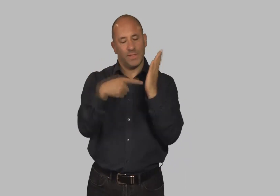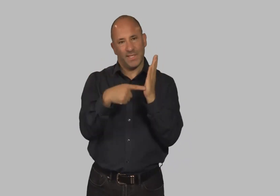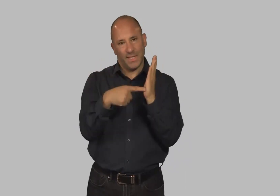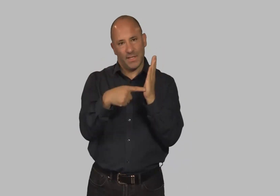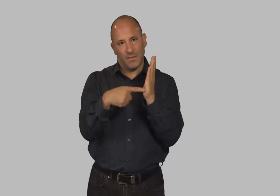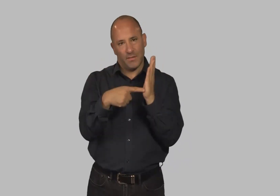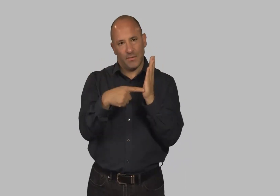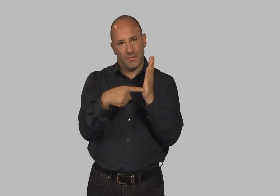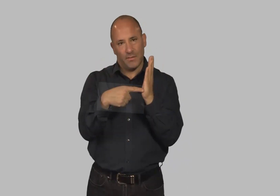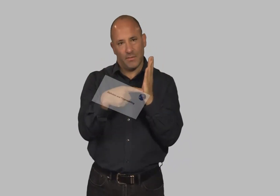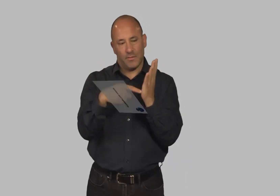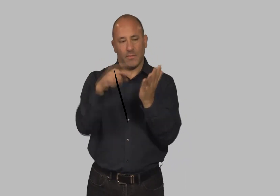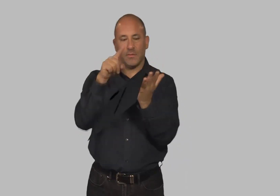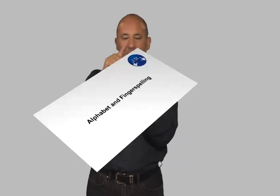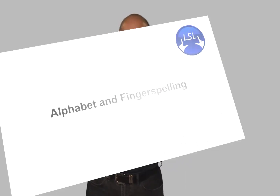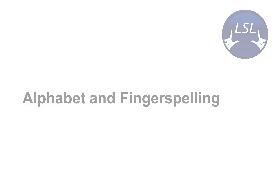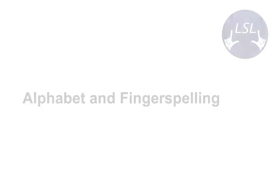your understanding.